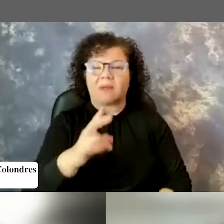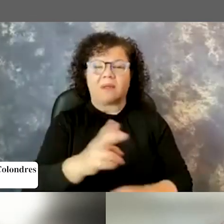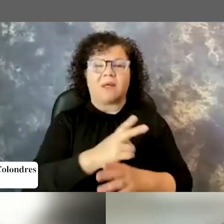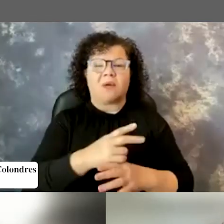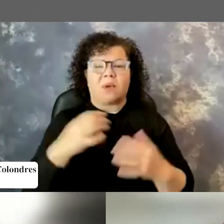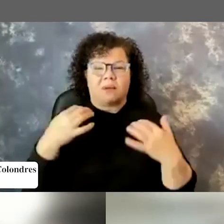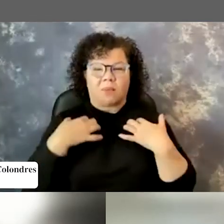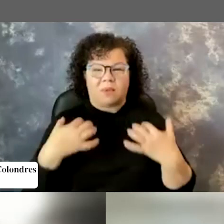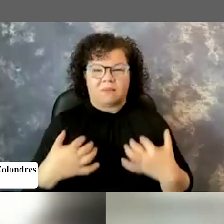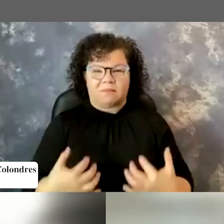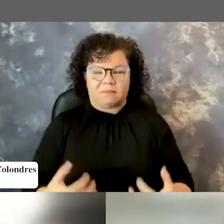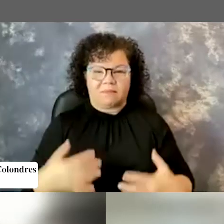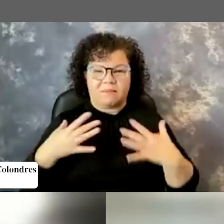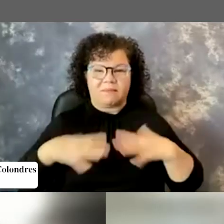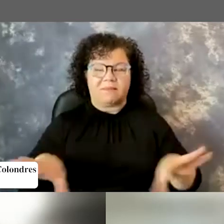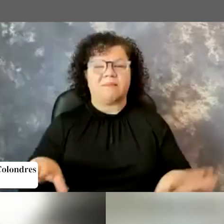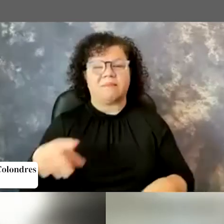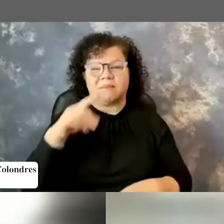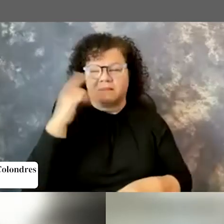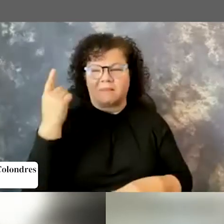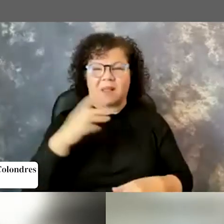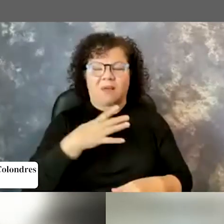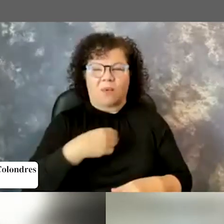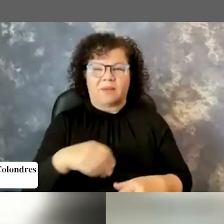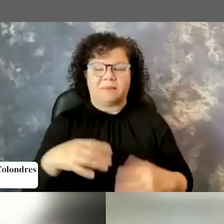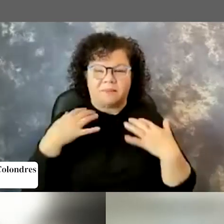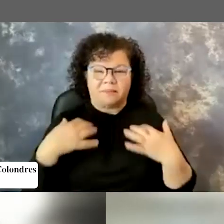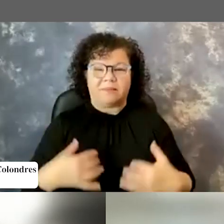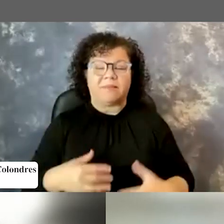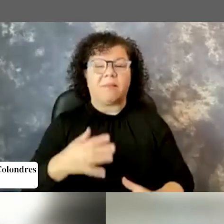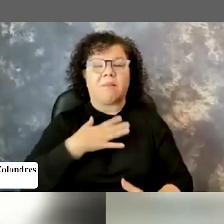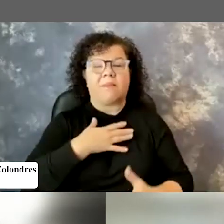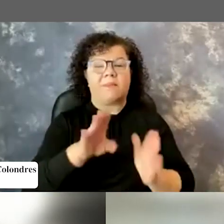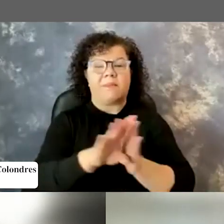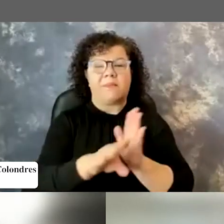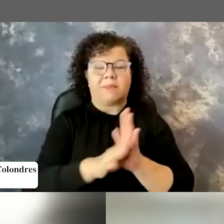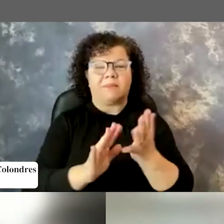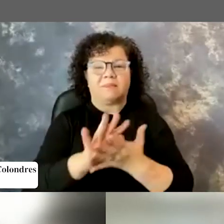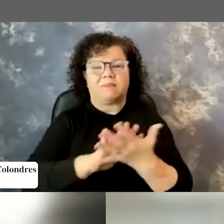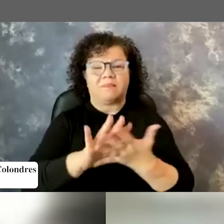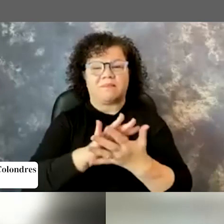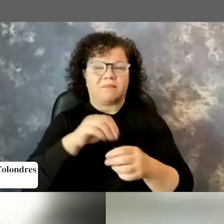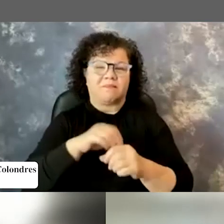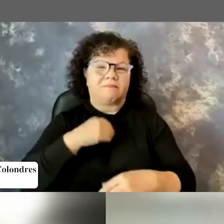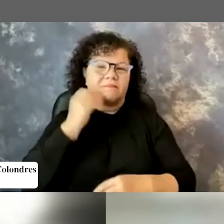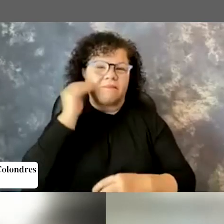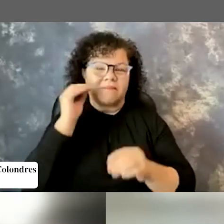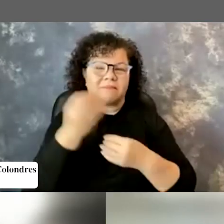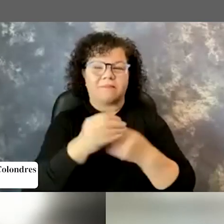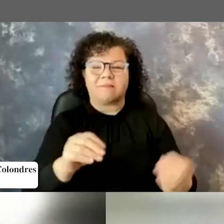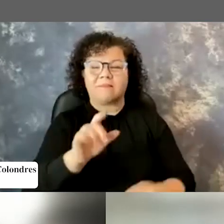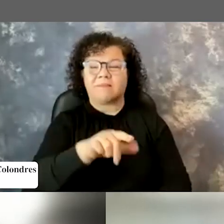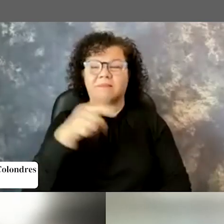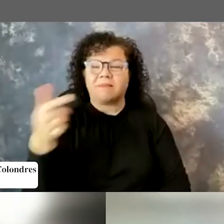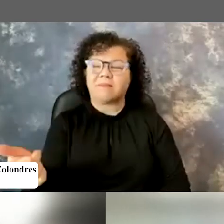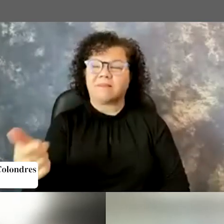dot dress, Black with white polka dots, and my Black background is blurred in my home office. I'll pass it over to